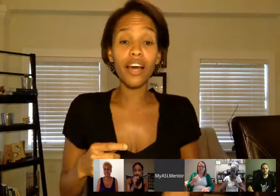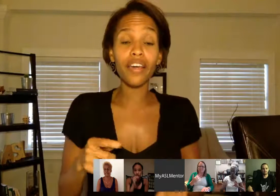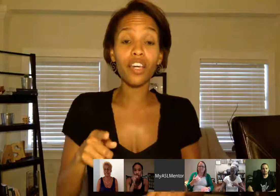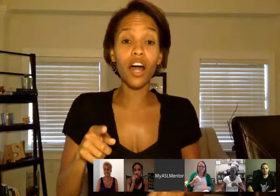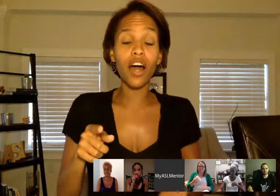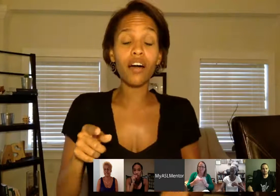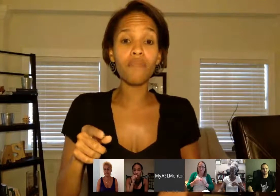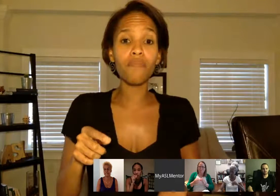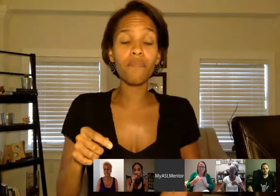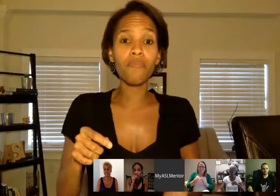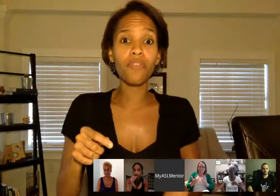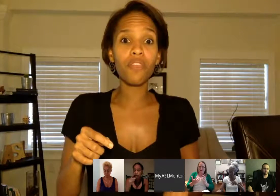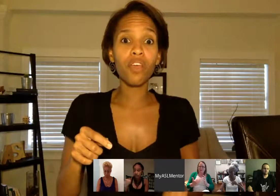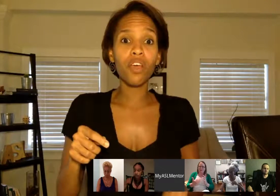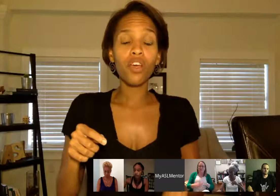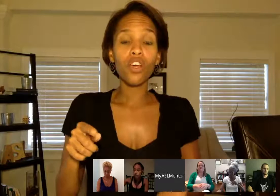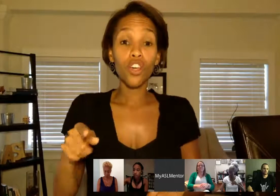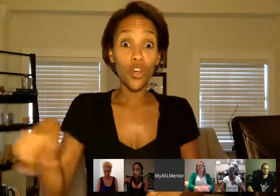look like,